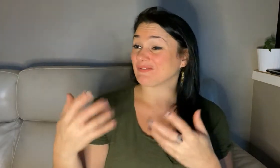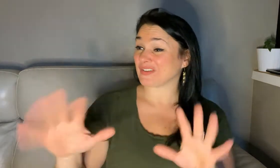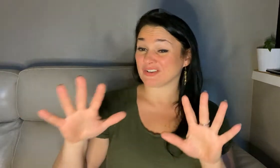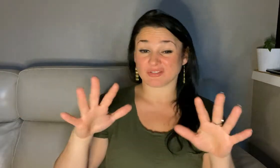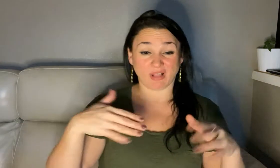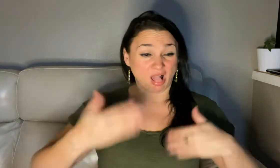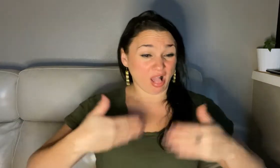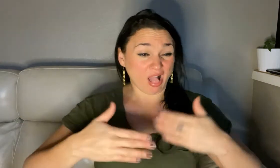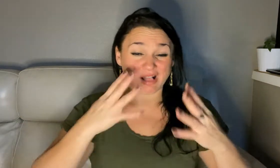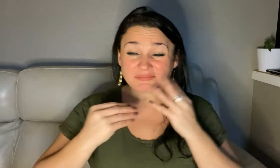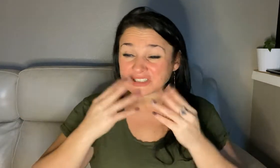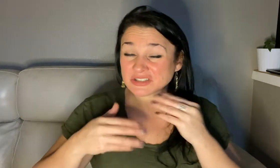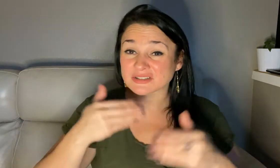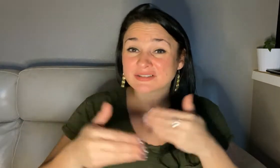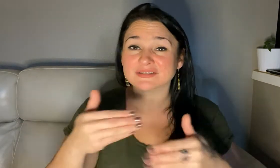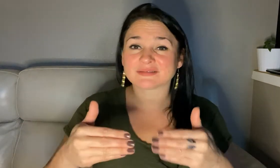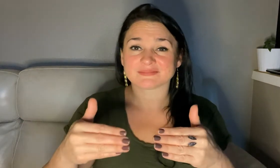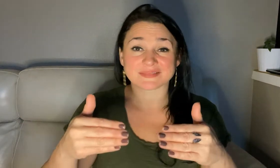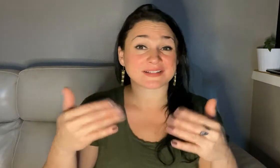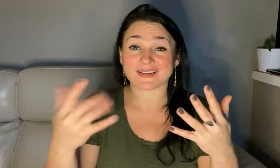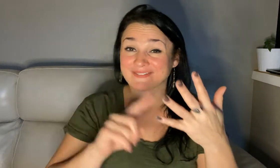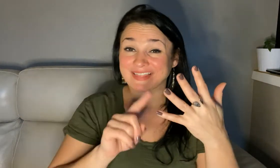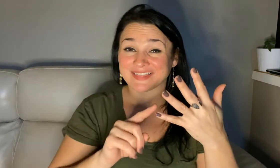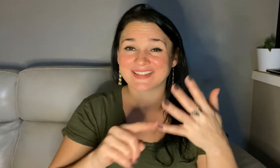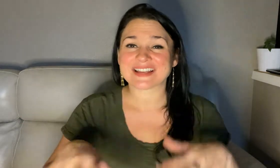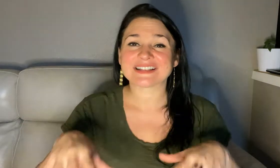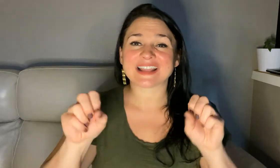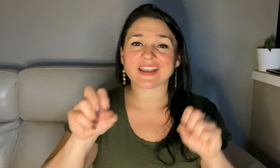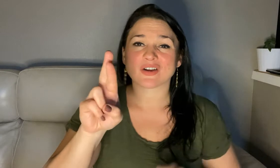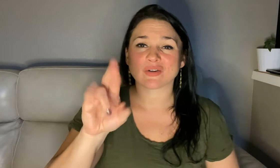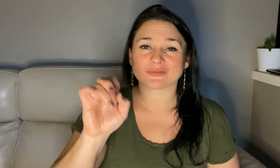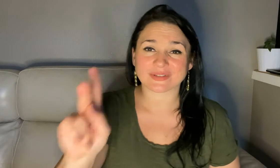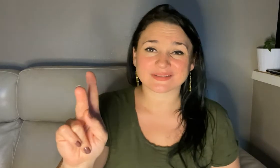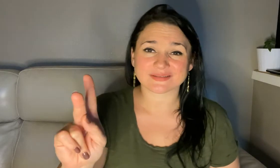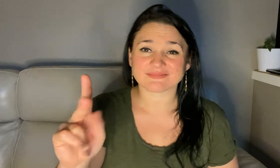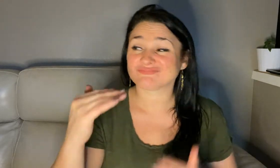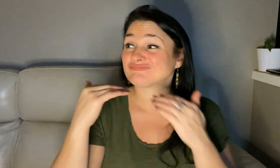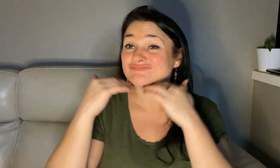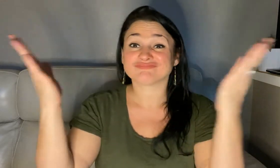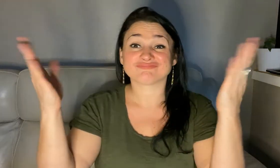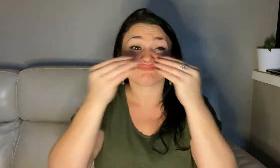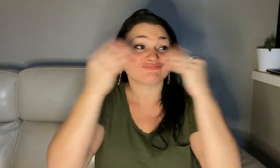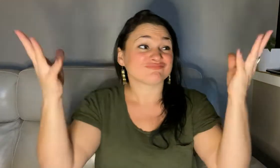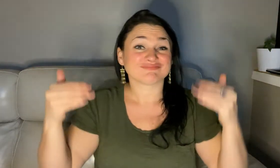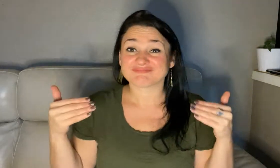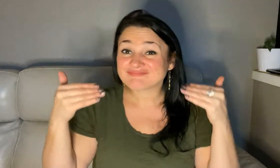you like? What can you trust on? And after all these experiences, when you get to that fifth one, take the